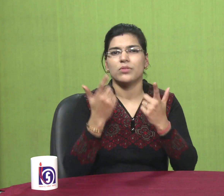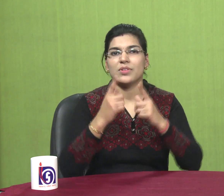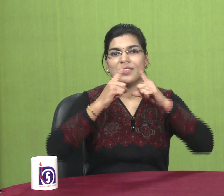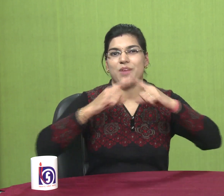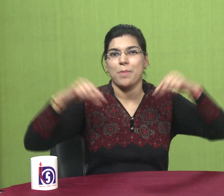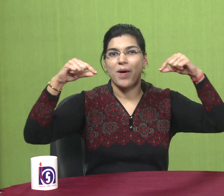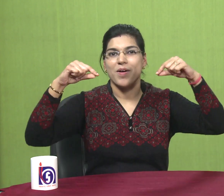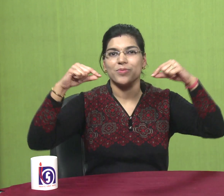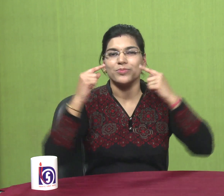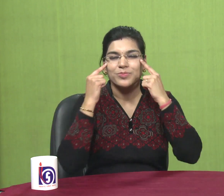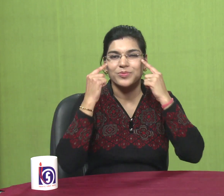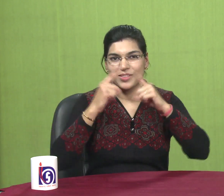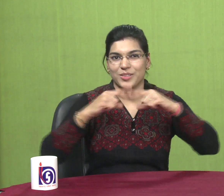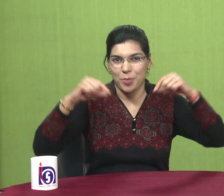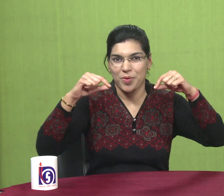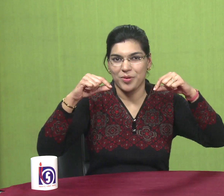JP, Japan.